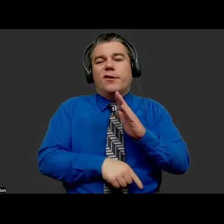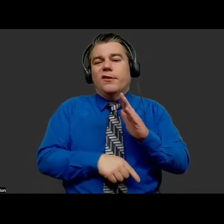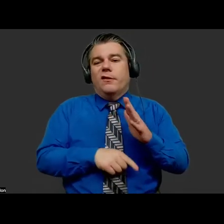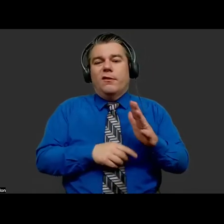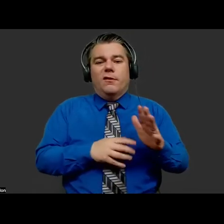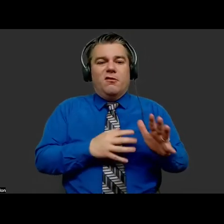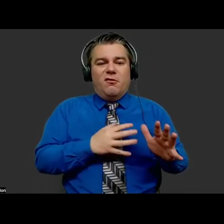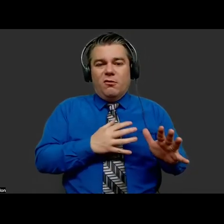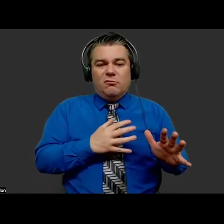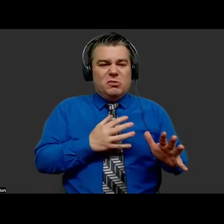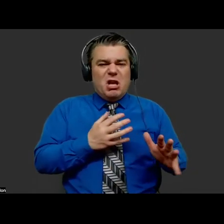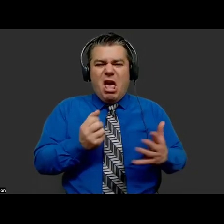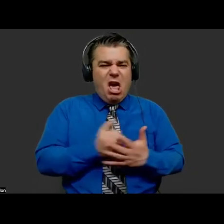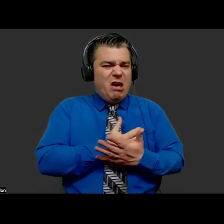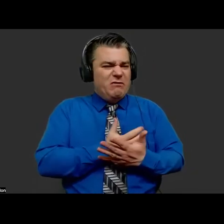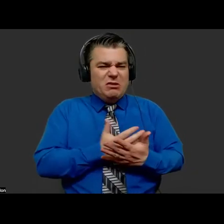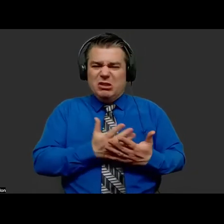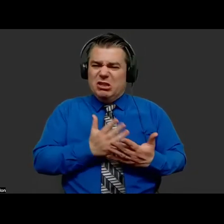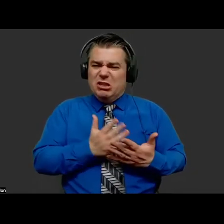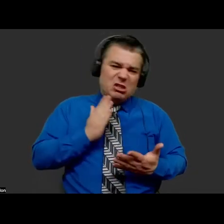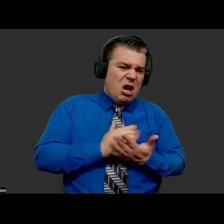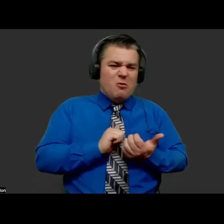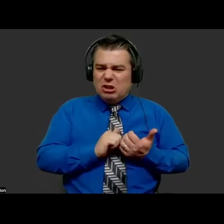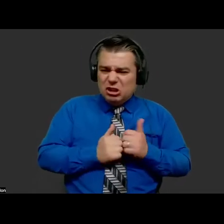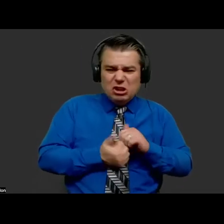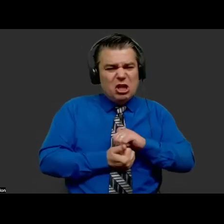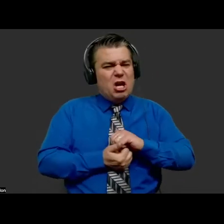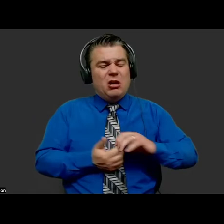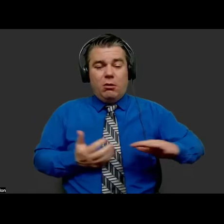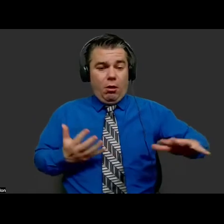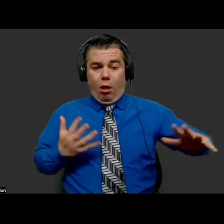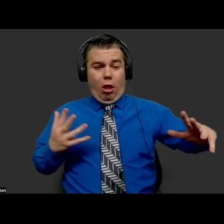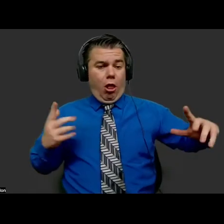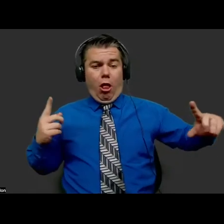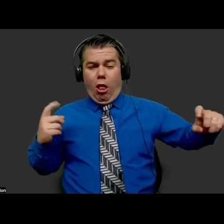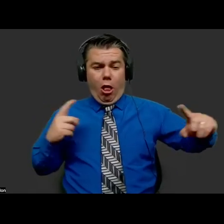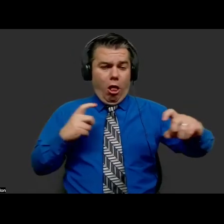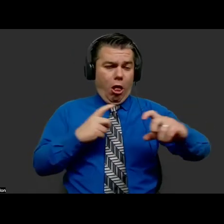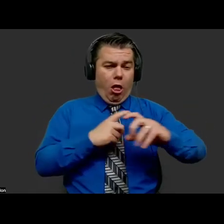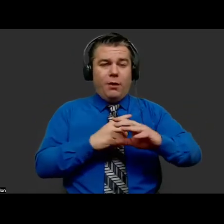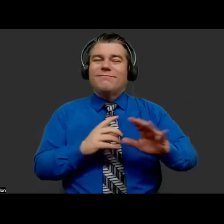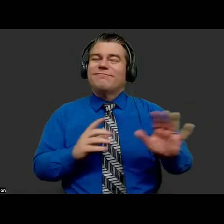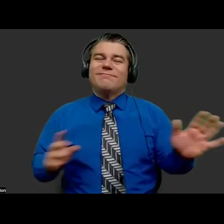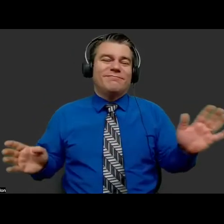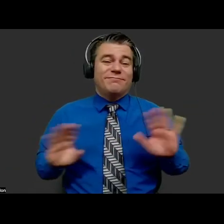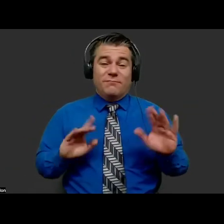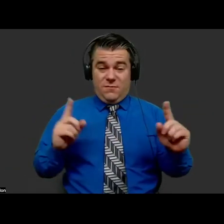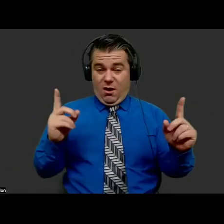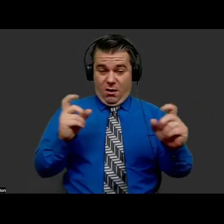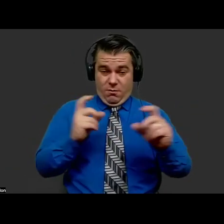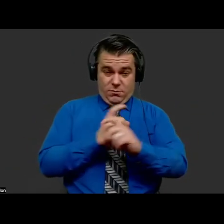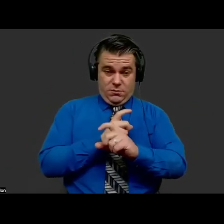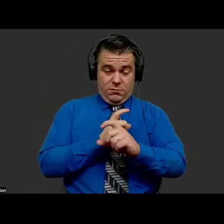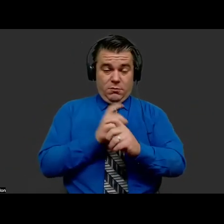eating everything you're eating and stop doing this. And it gets too complicated. And when you get complicated and you